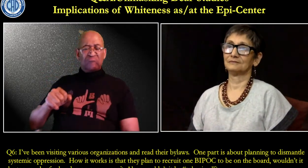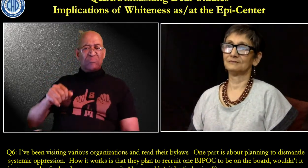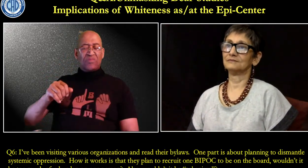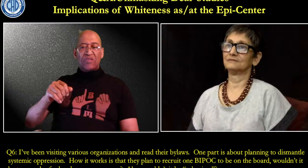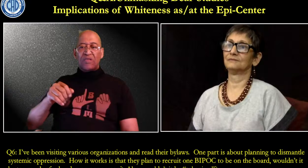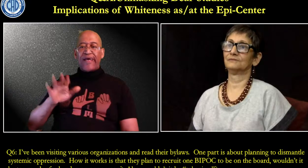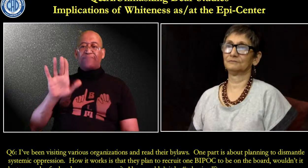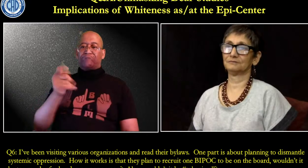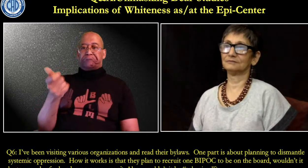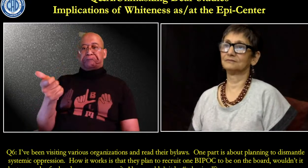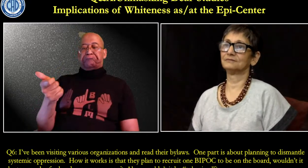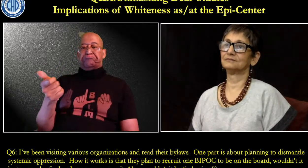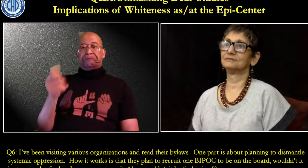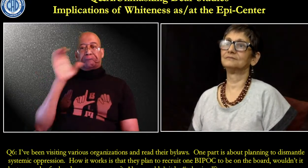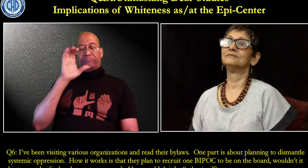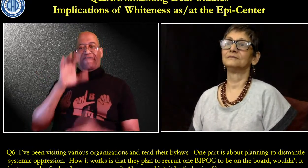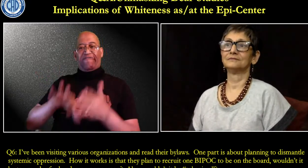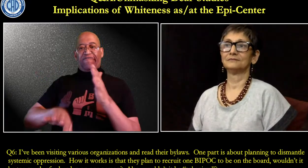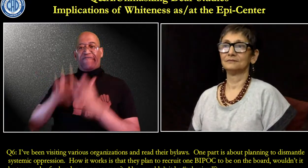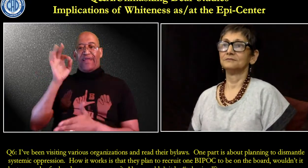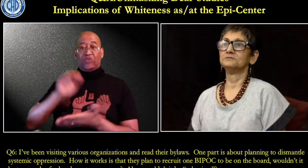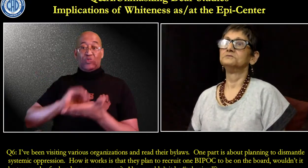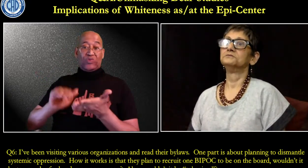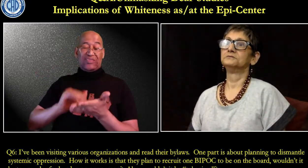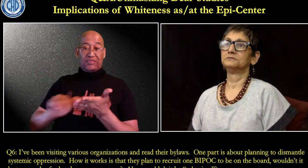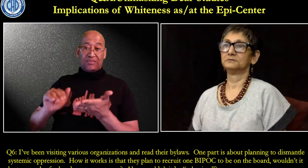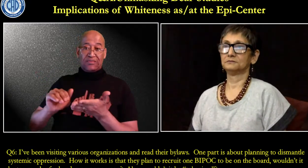change to happen, literally get an uproar